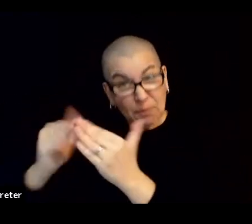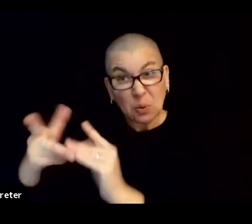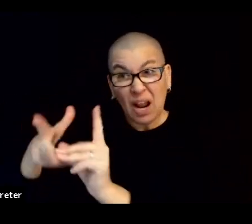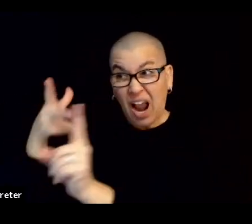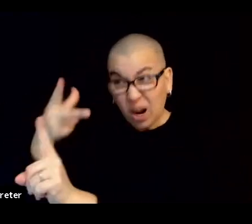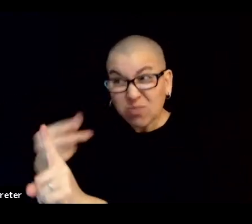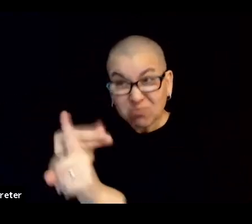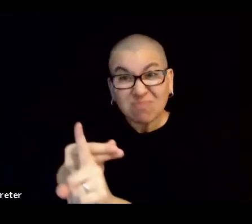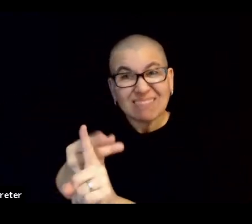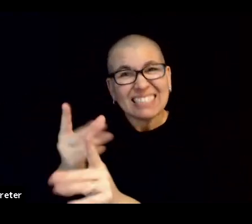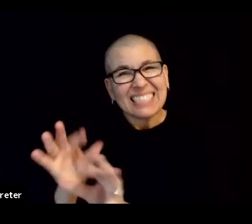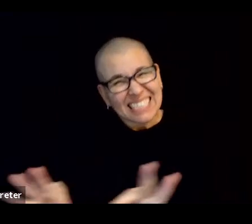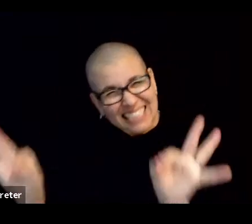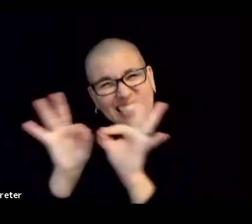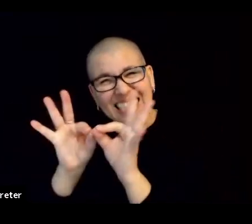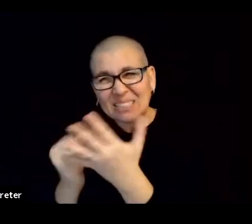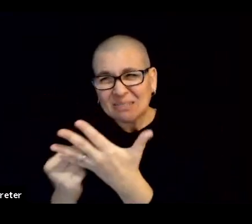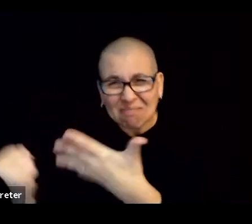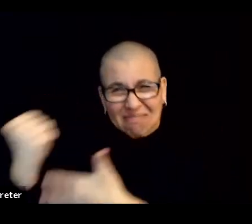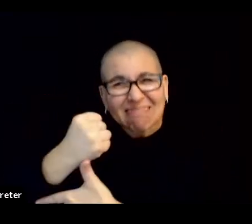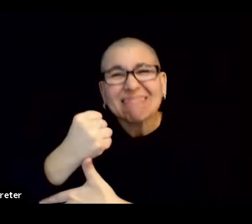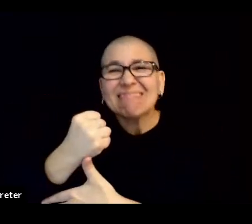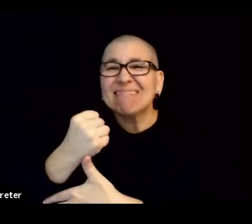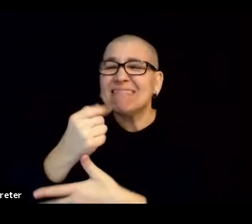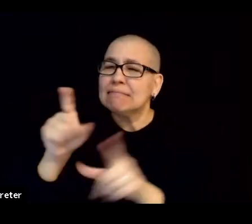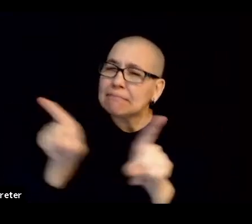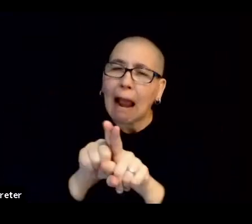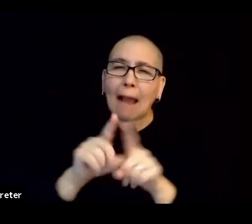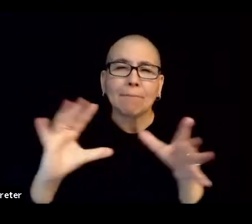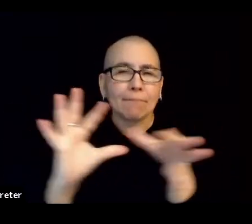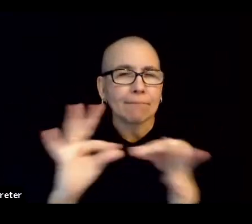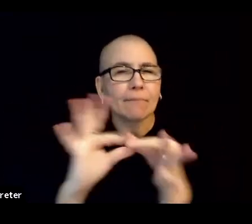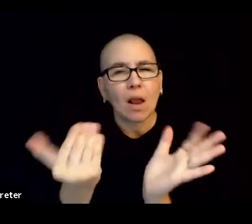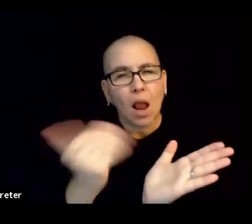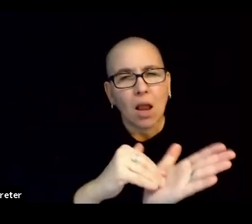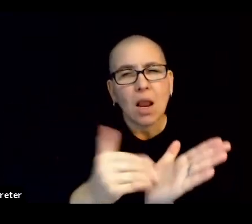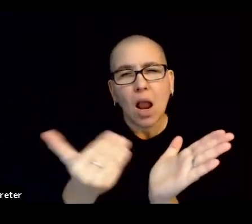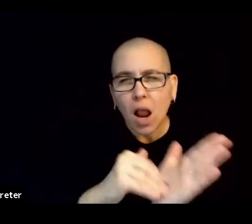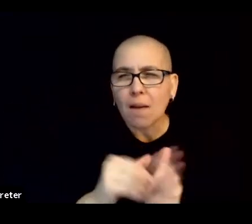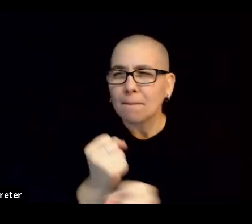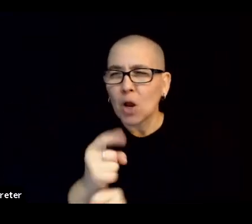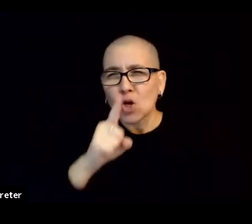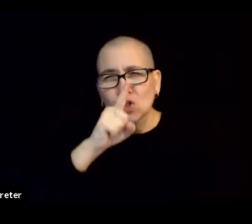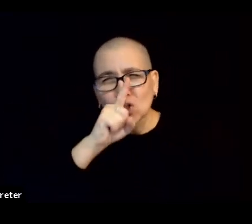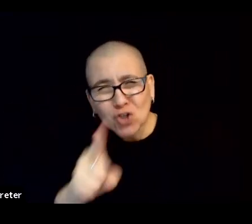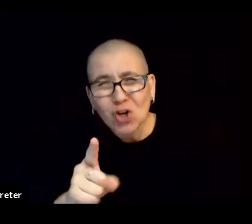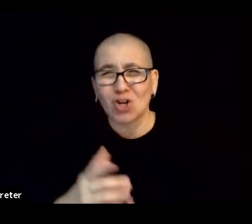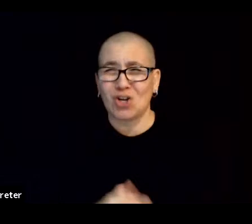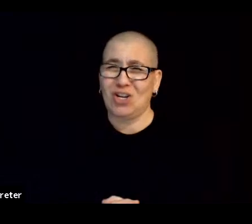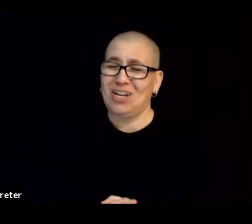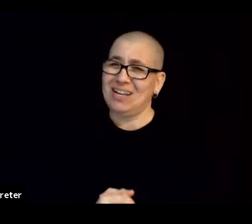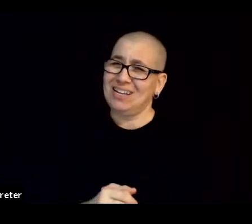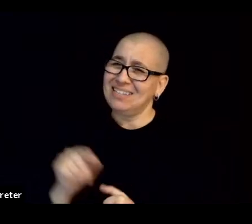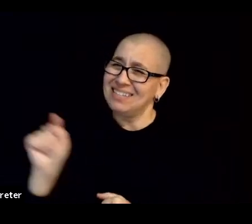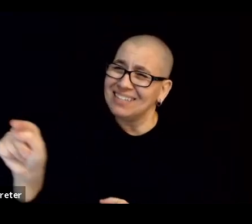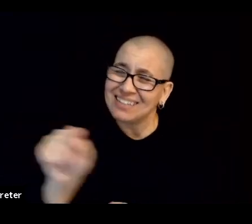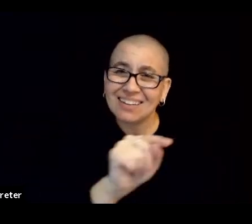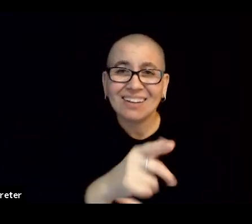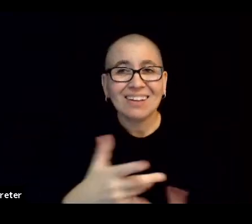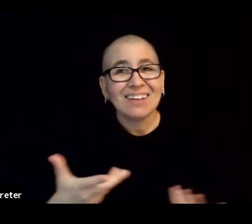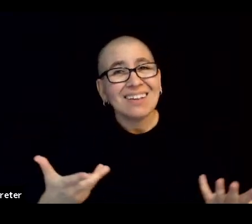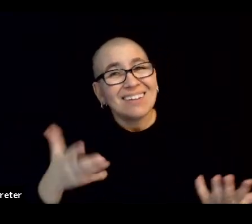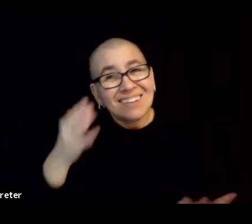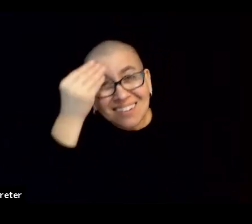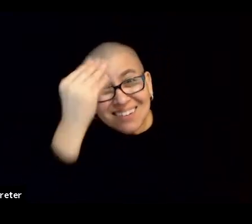clinics, pharmacies, and the like, do not yet have vaccine available for broad public